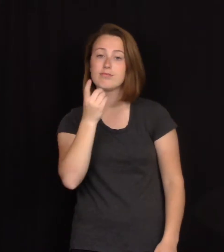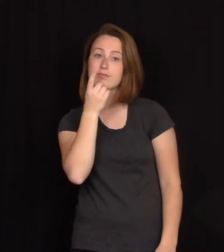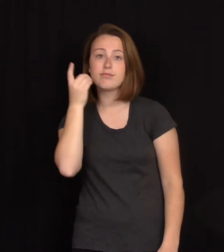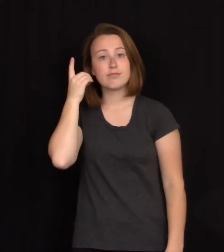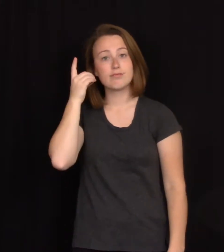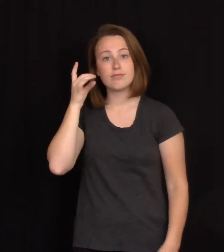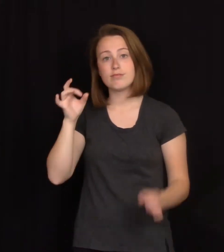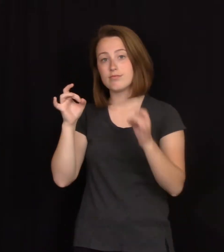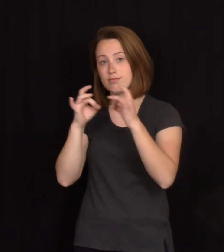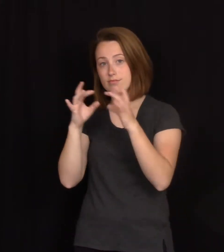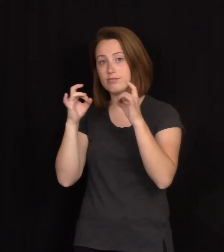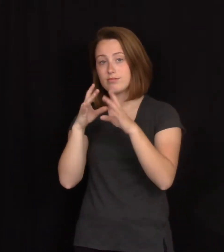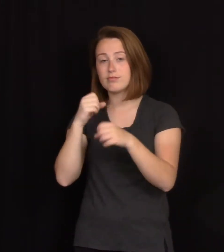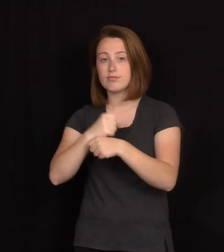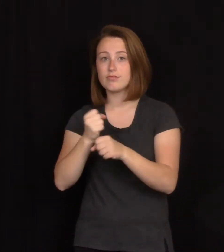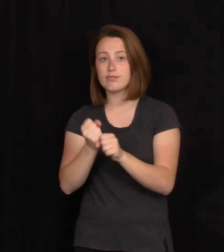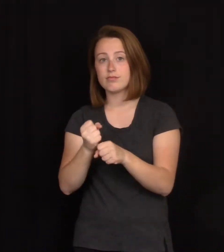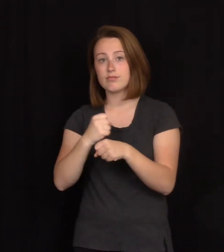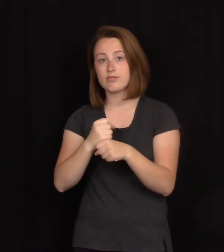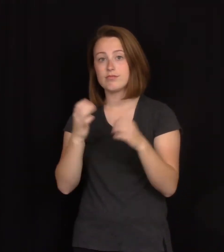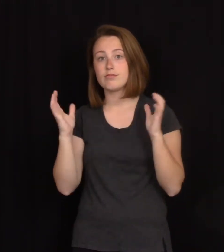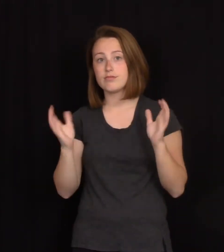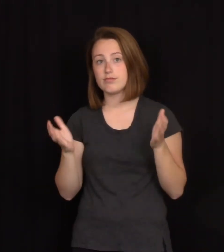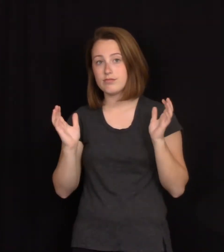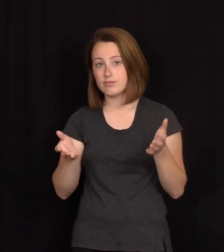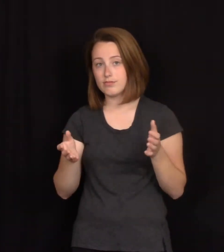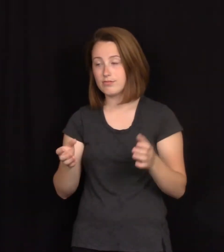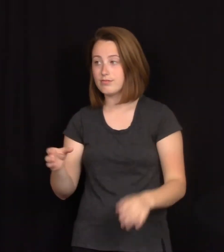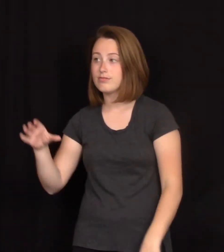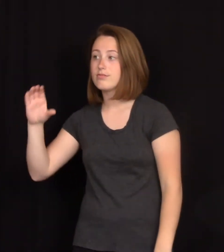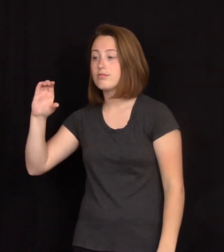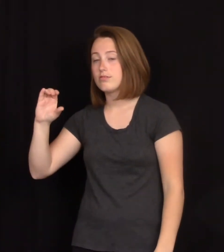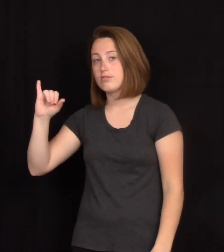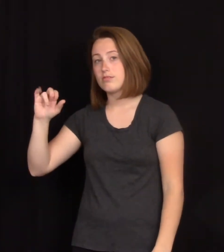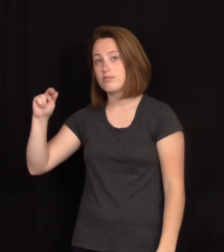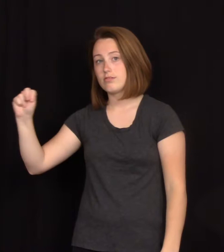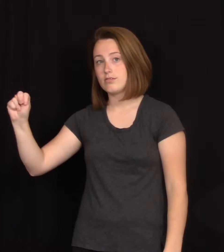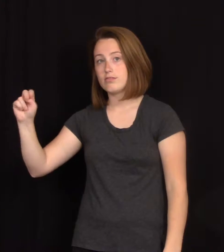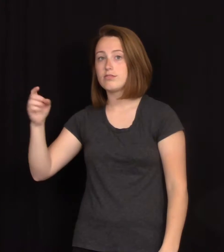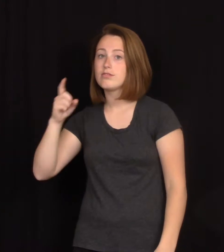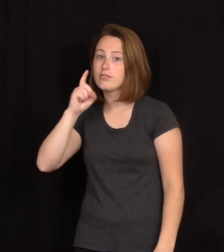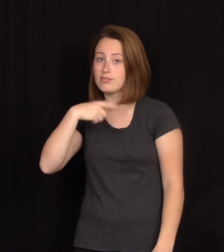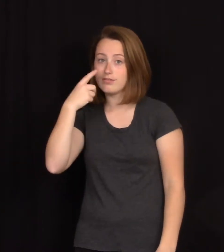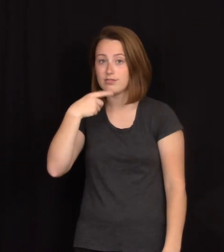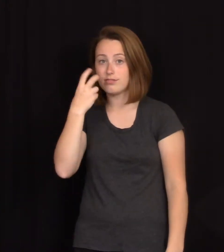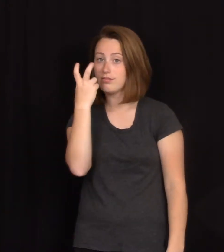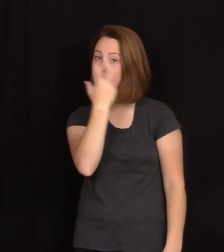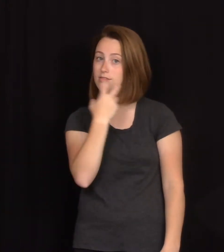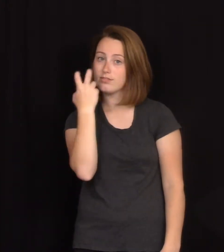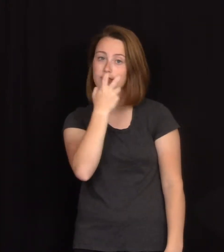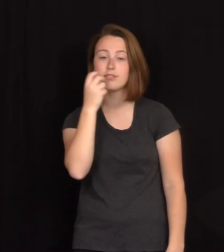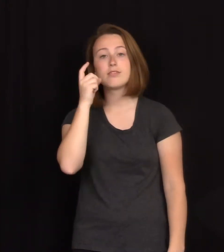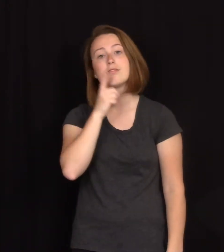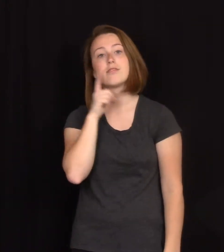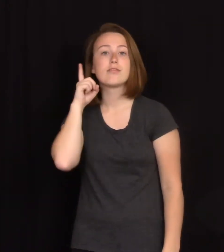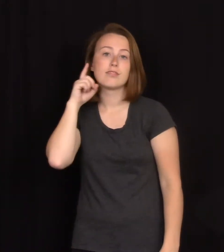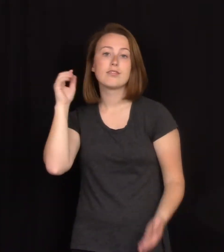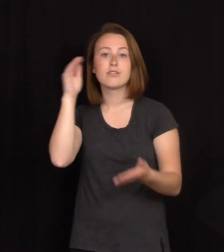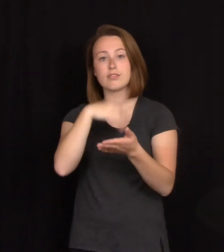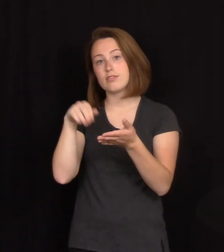silent dinners in a mall, Starbucks coffee chats, and volunteered at the Cincinnati Hearing, Speech, and Deaf Center.